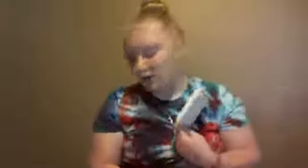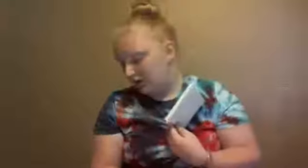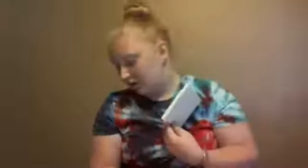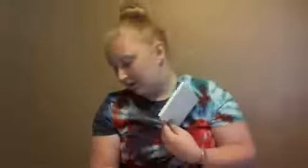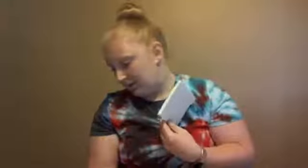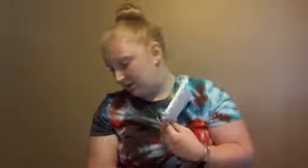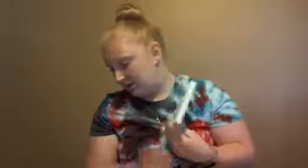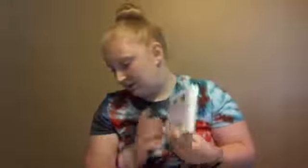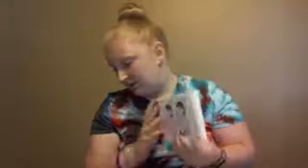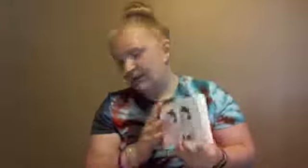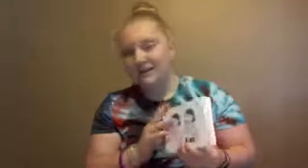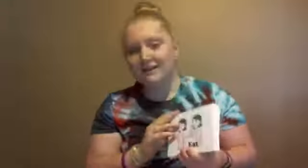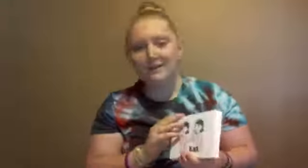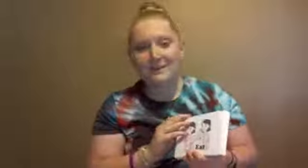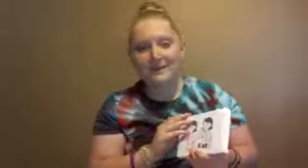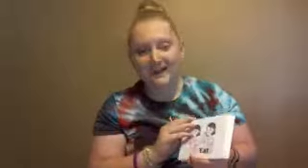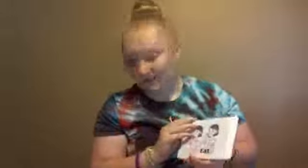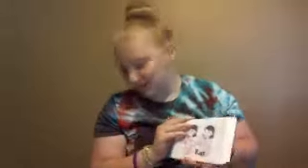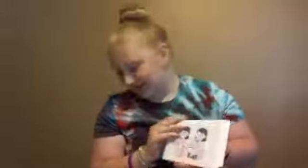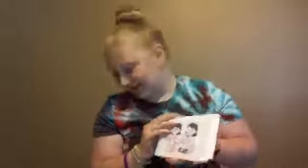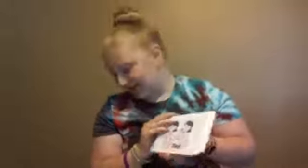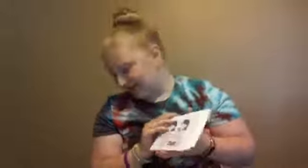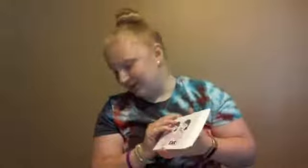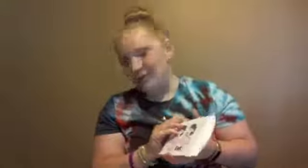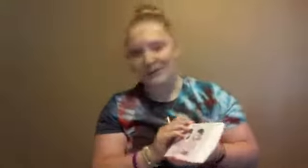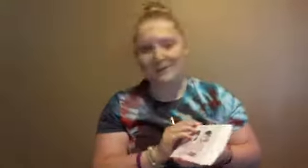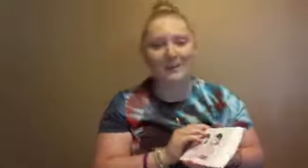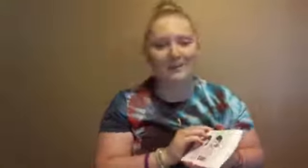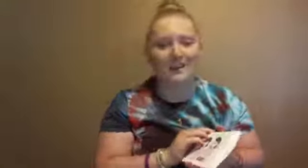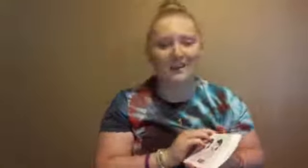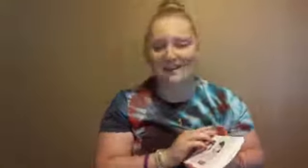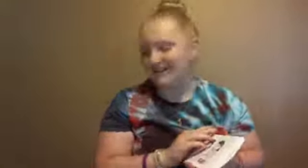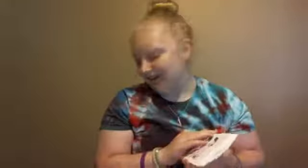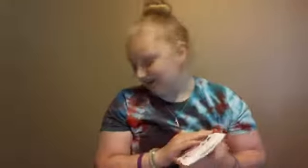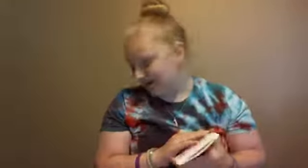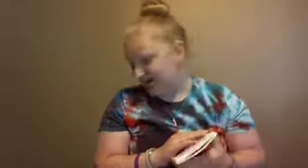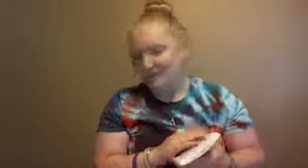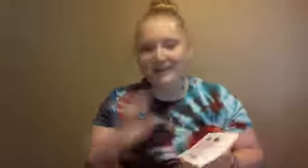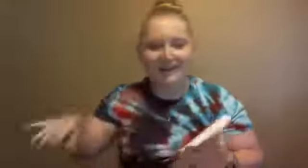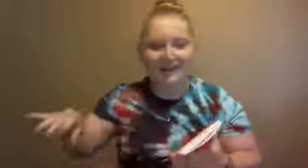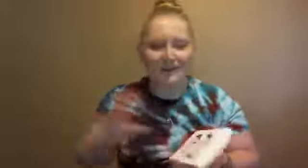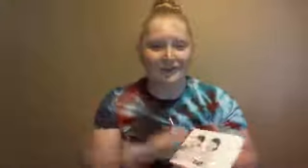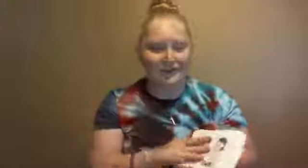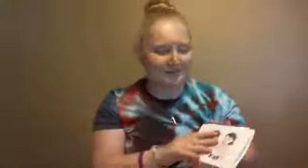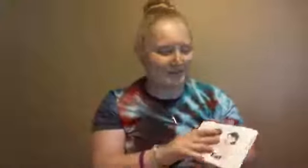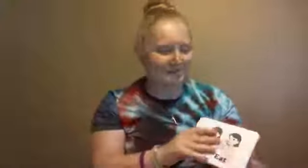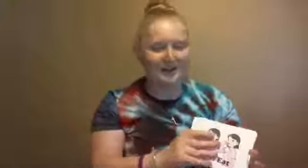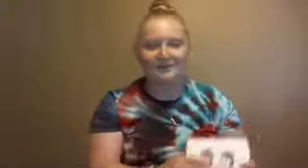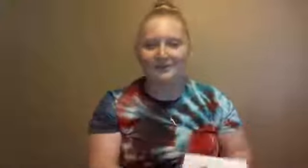Also, I apologize if you hear some licking noises on the floor. My puppy is playing on the floor beside me.